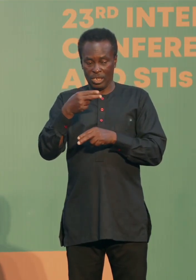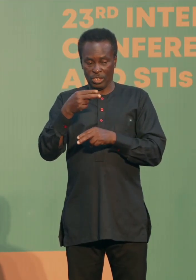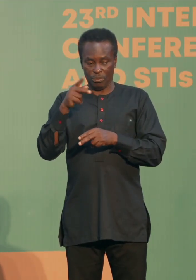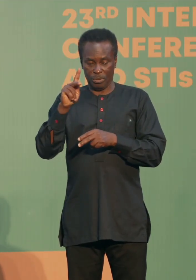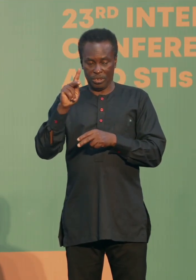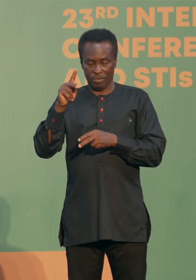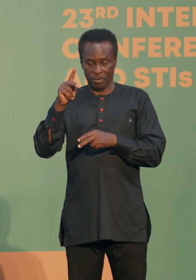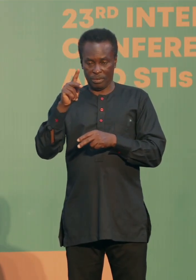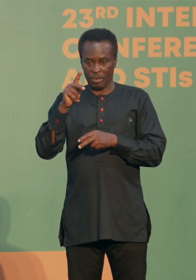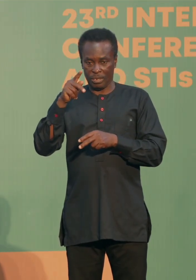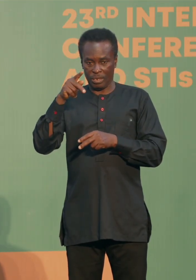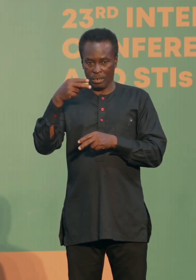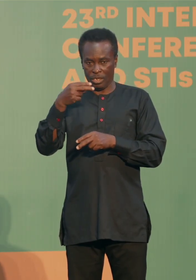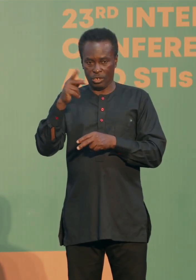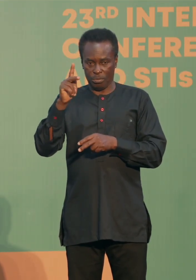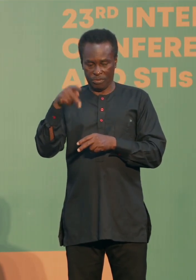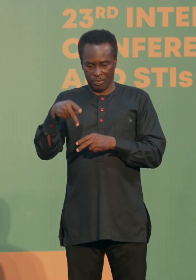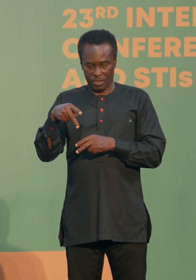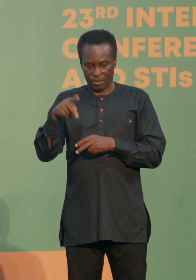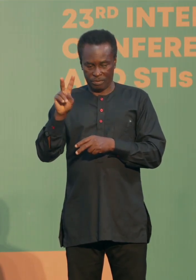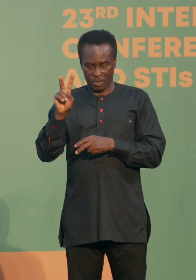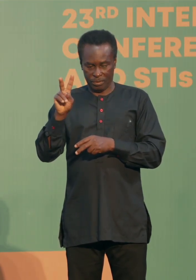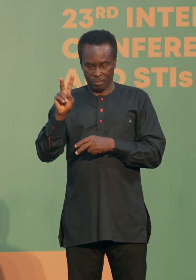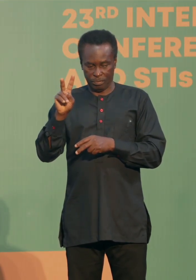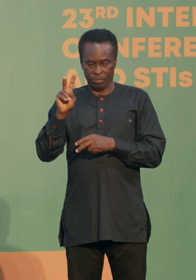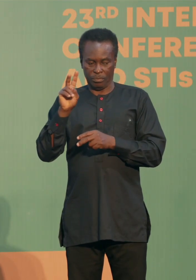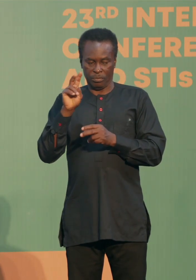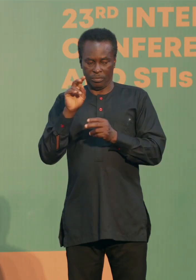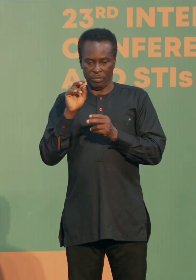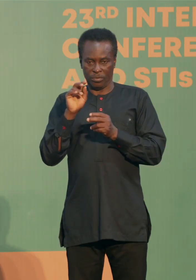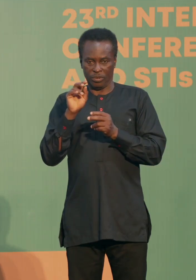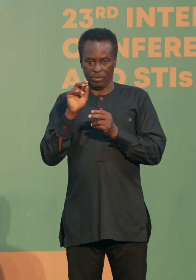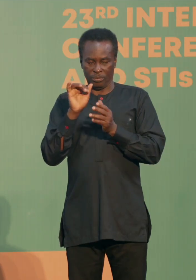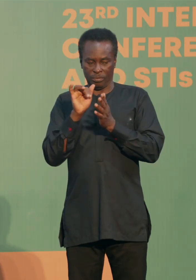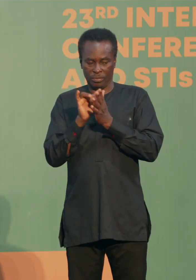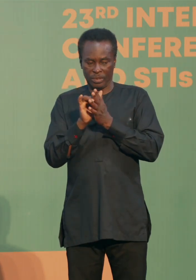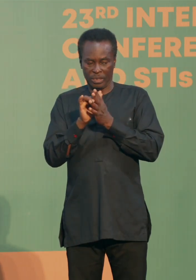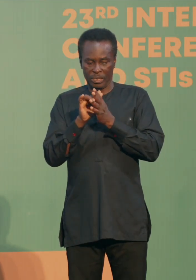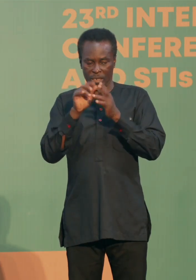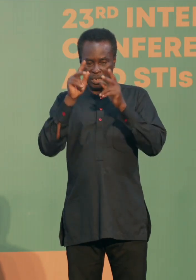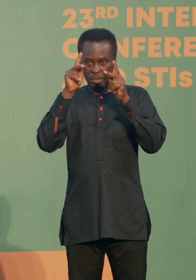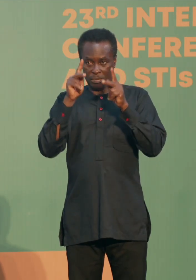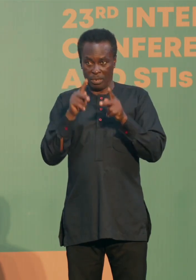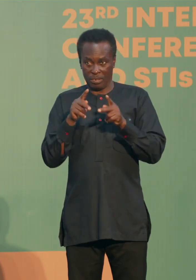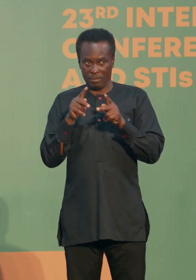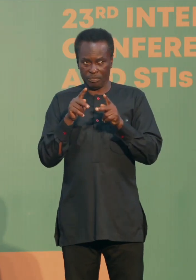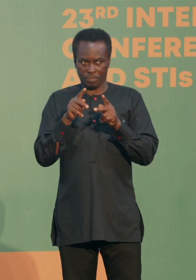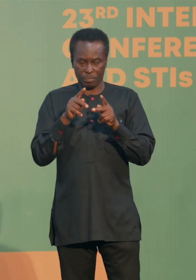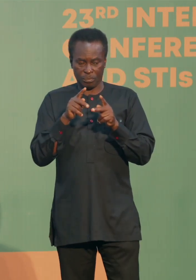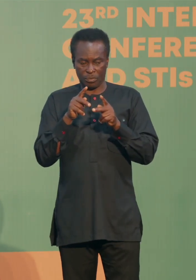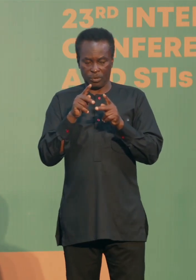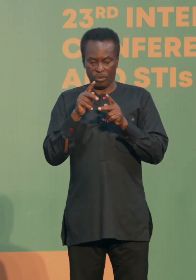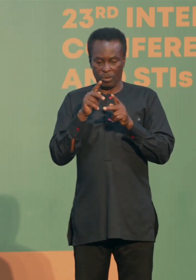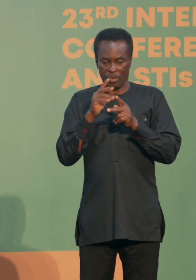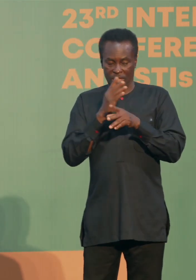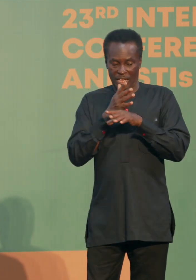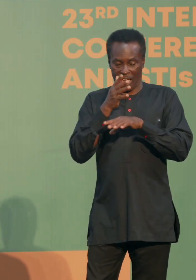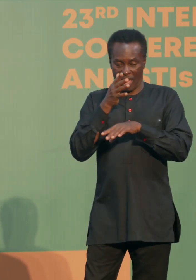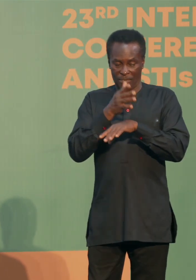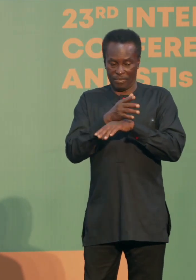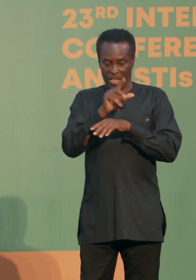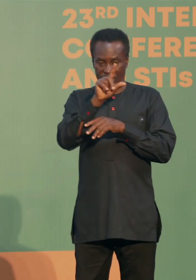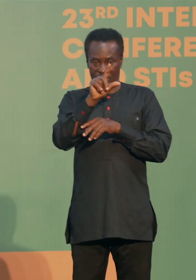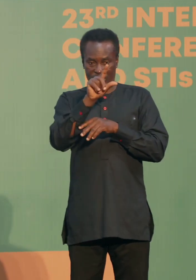when it enters the cervix, it will go through a pathway where it's changing until it becomes cancer after 10 to 20